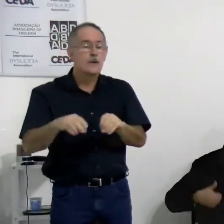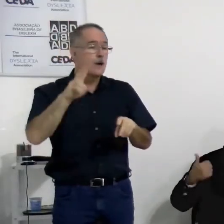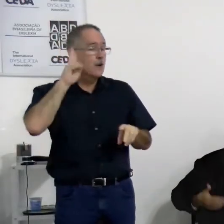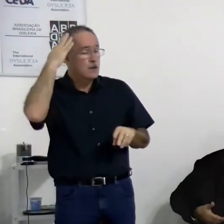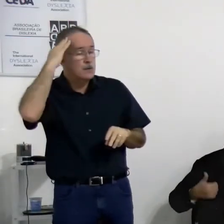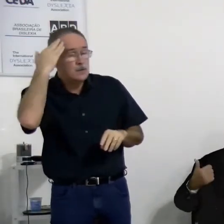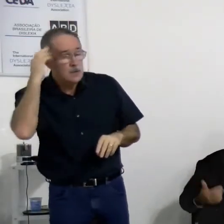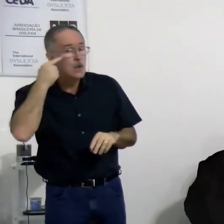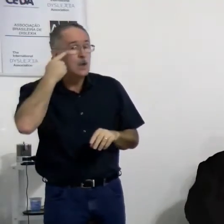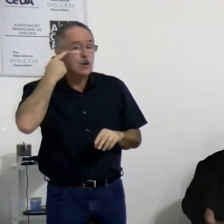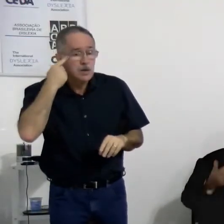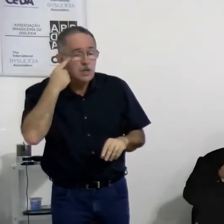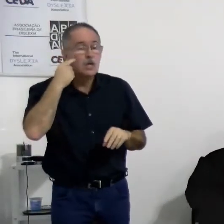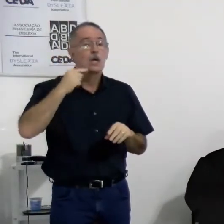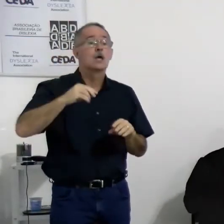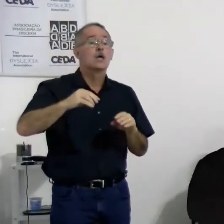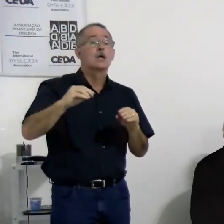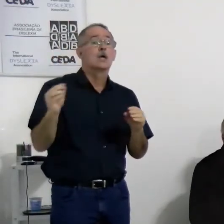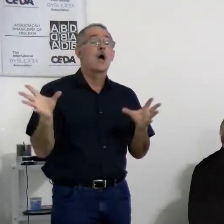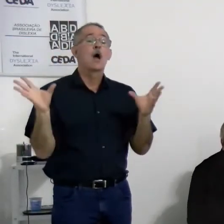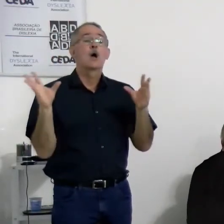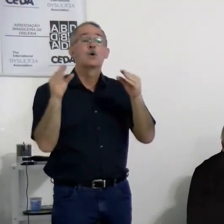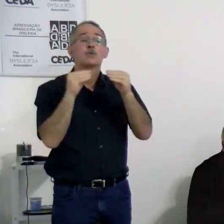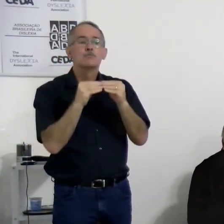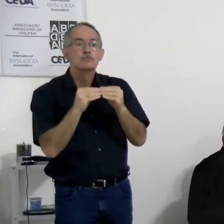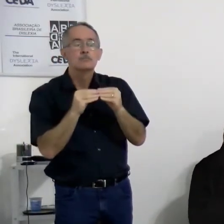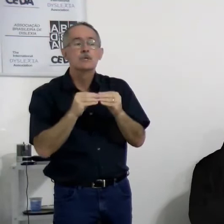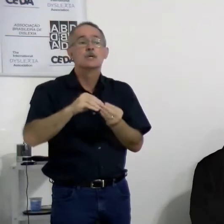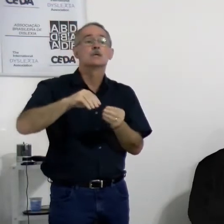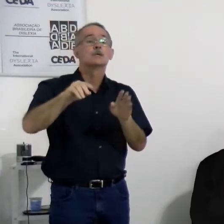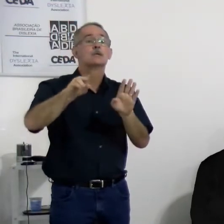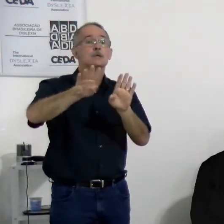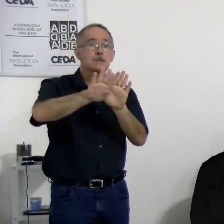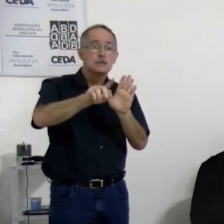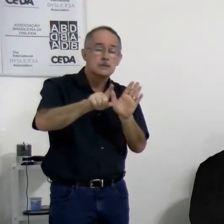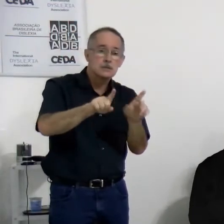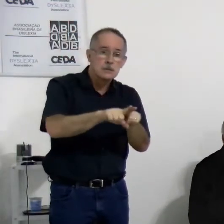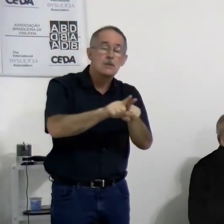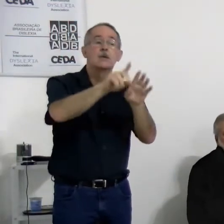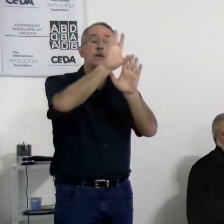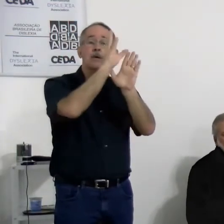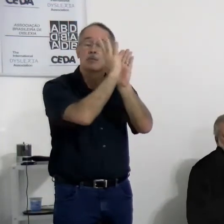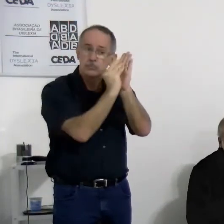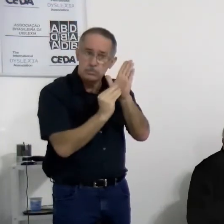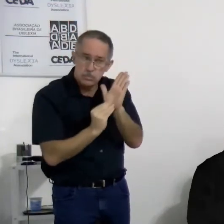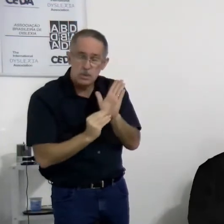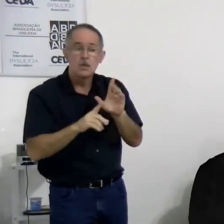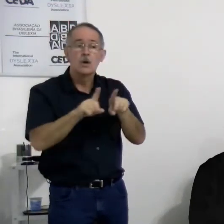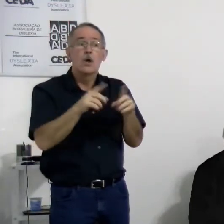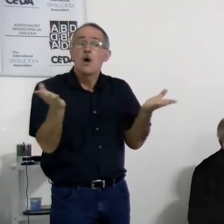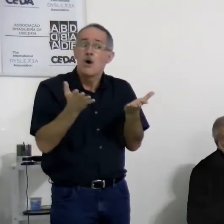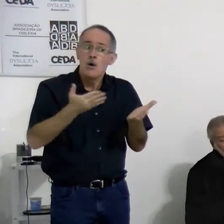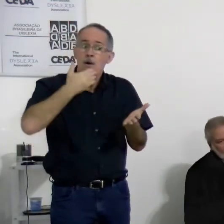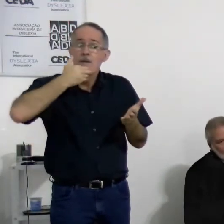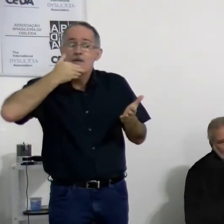testes adaptados para o japonês, ele fez para o árabe. E hoje ele tem os melhores